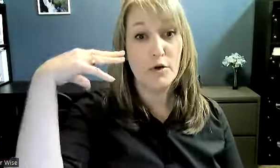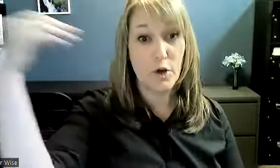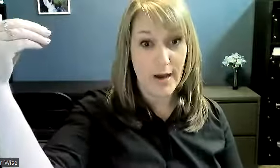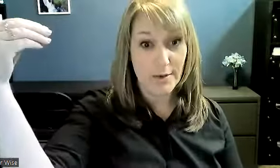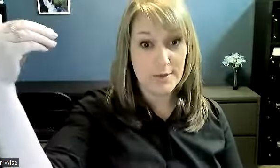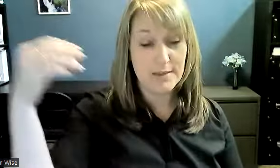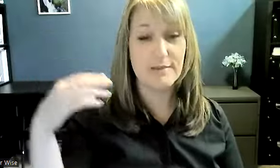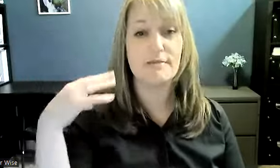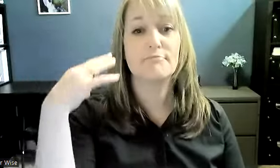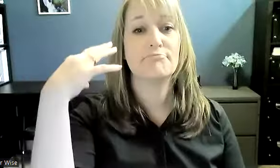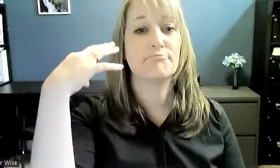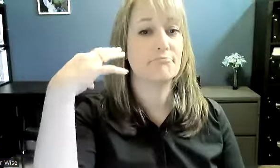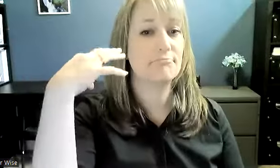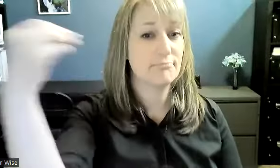Go out.